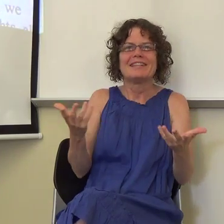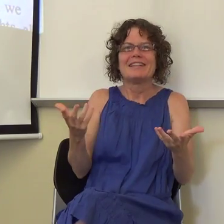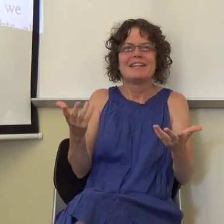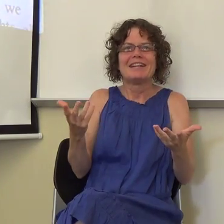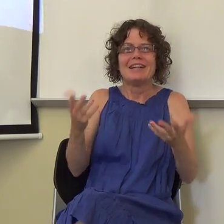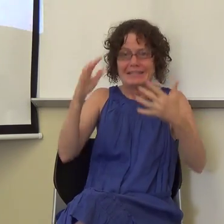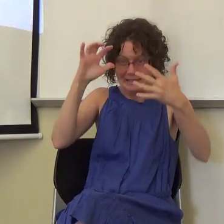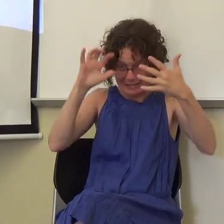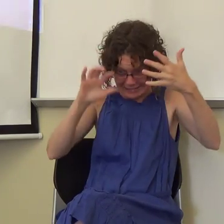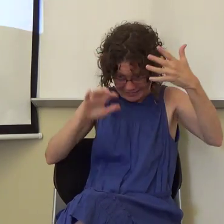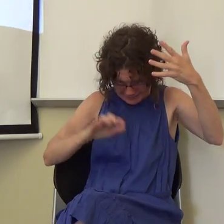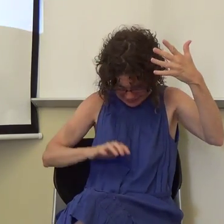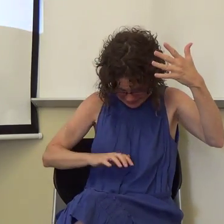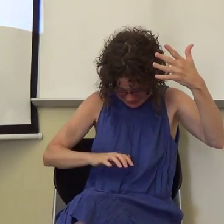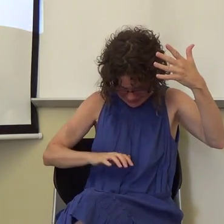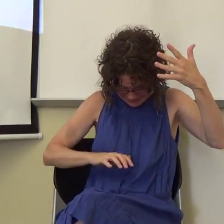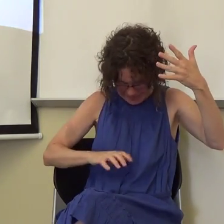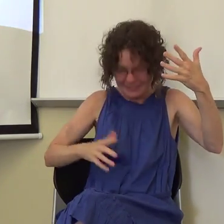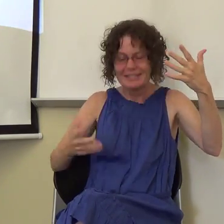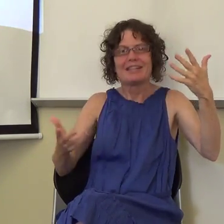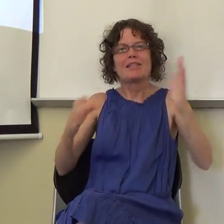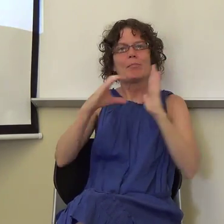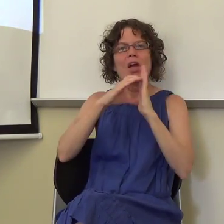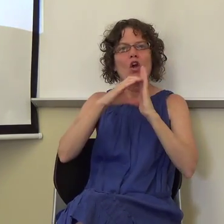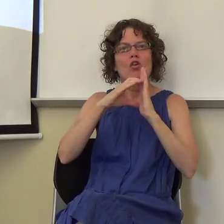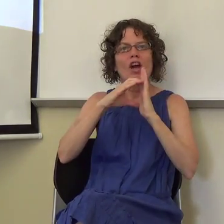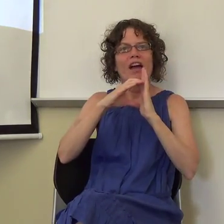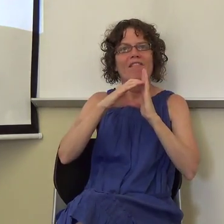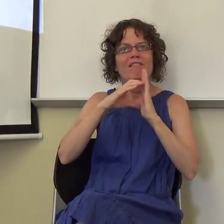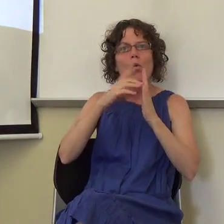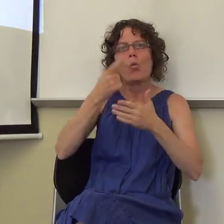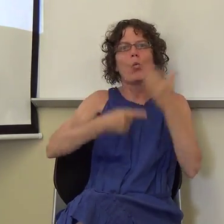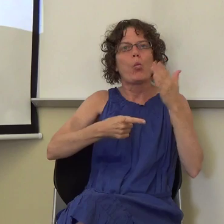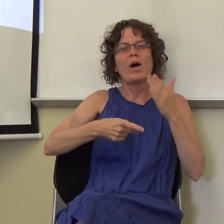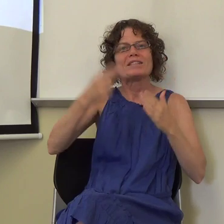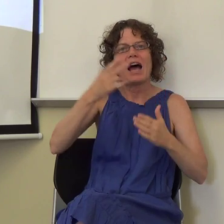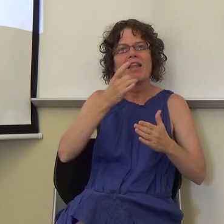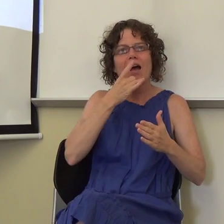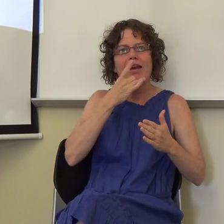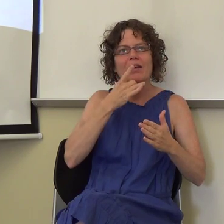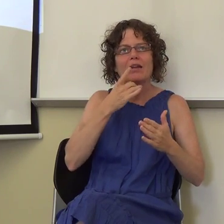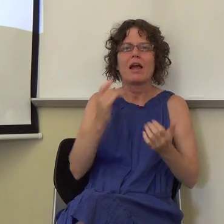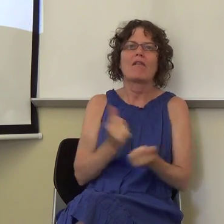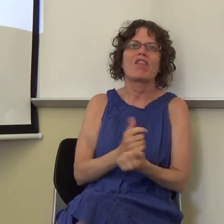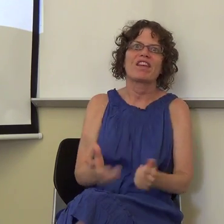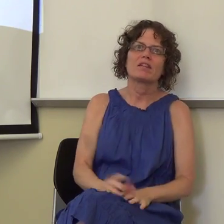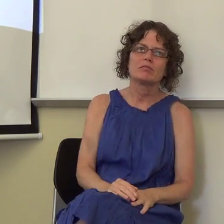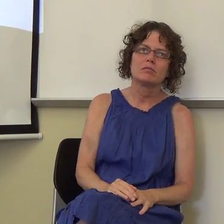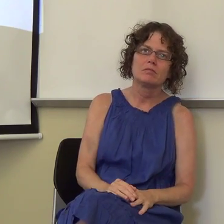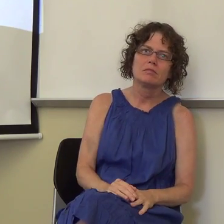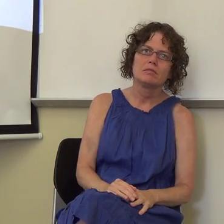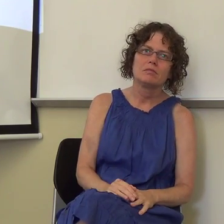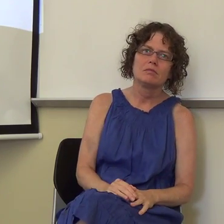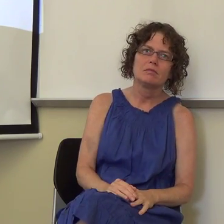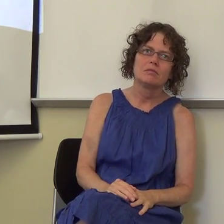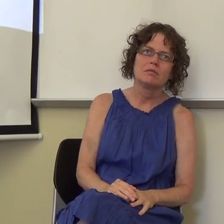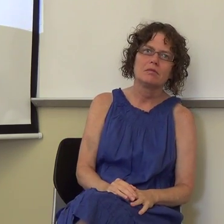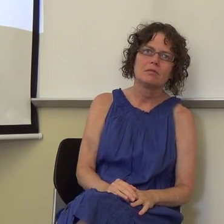all the way down here and do this paragraph? What do I have highlighted? Everything. Everything. So nothing ends up being important